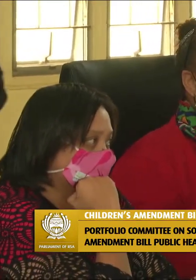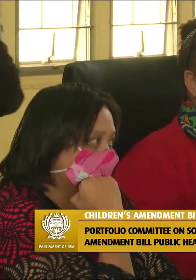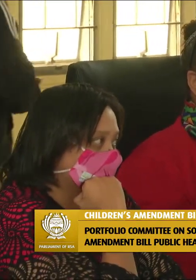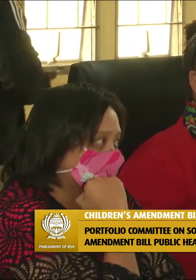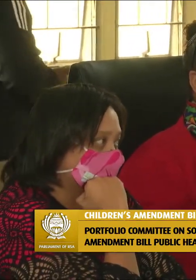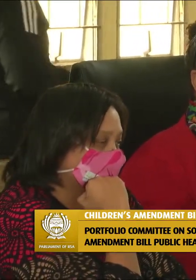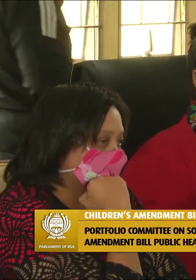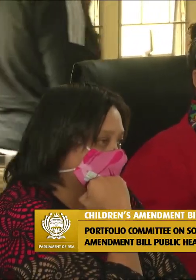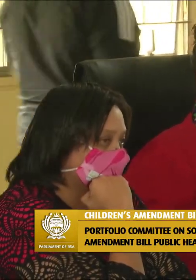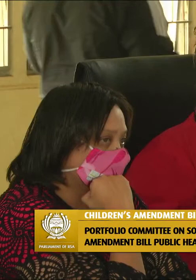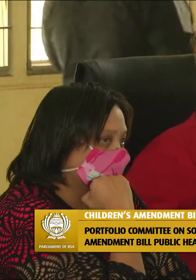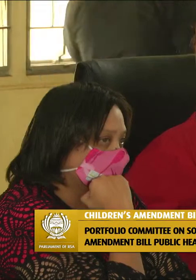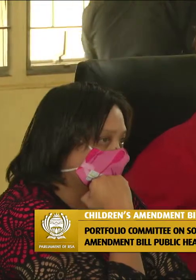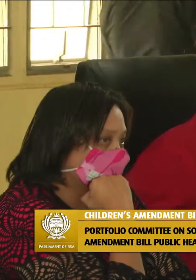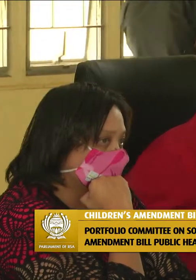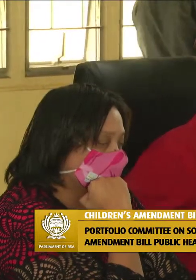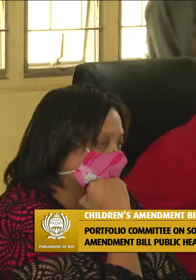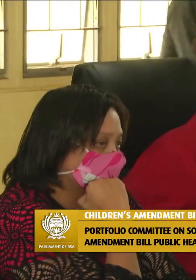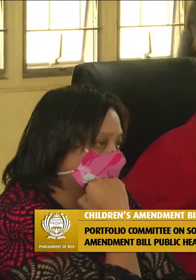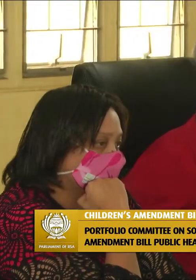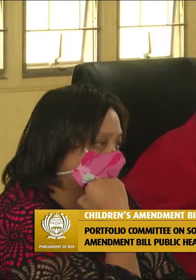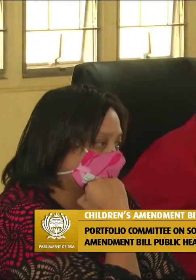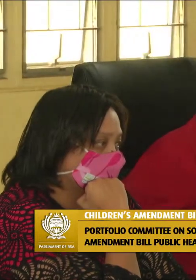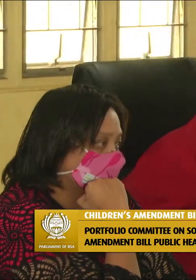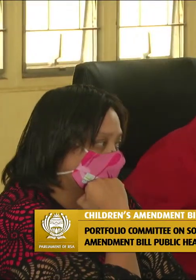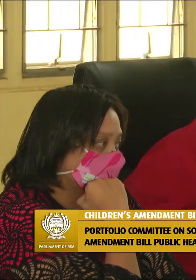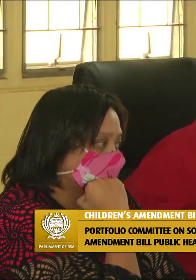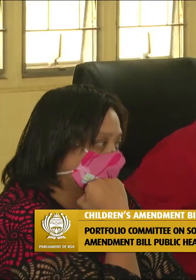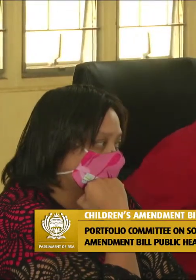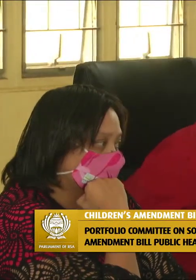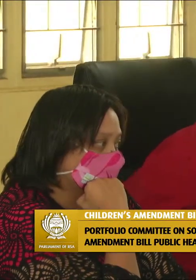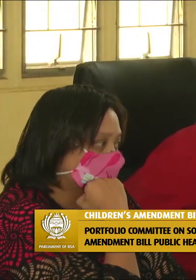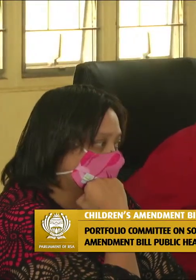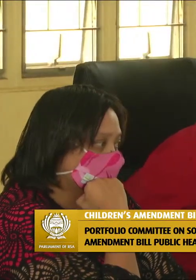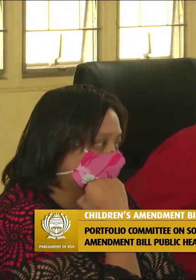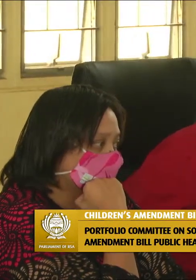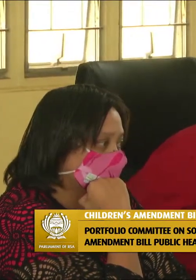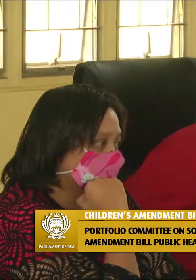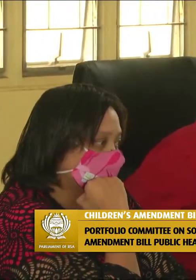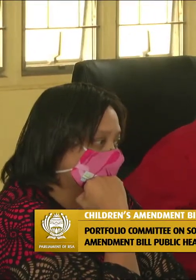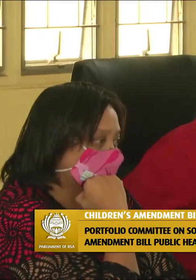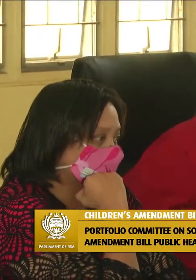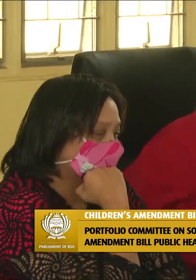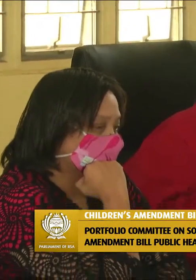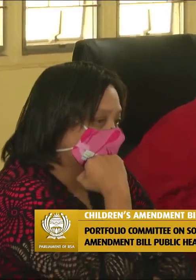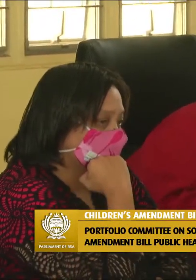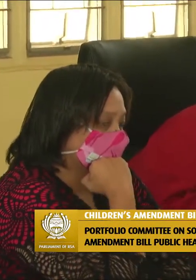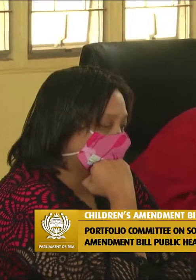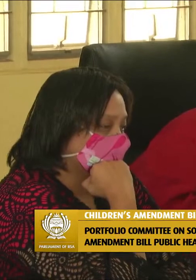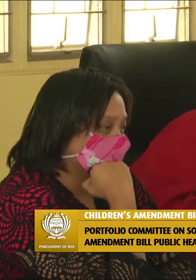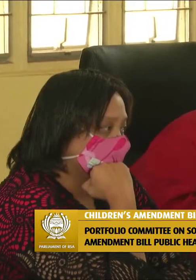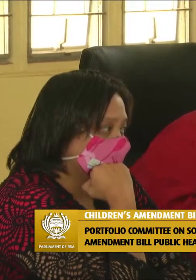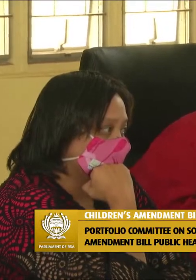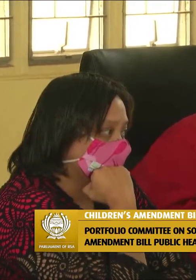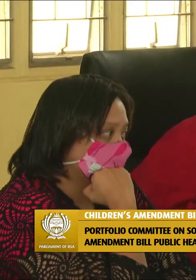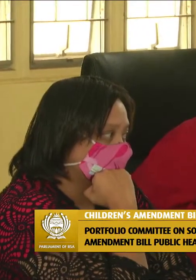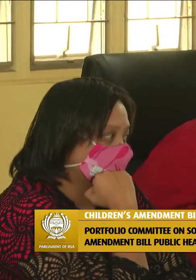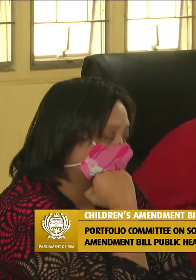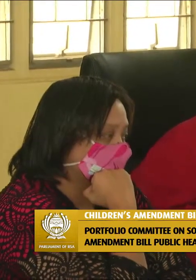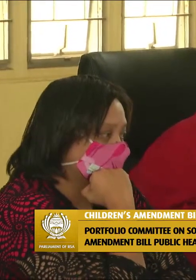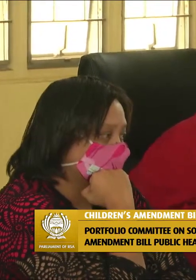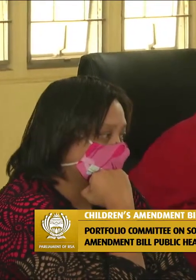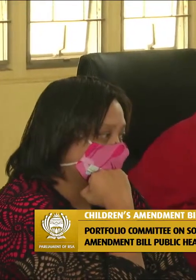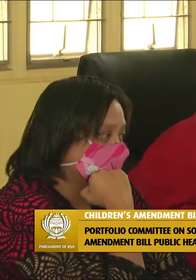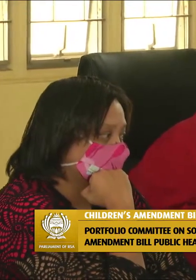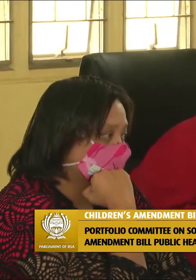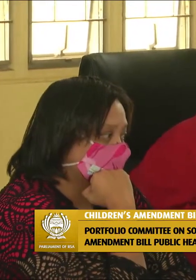a child. And I was Izolo- saying to myself, what about this, Izolo- father's right? Izolo Because nje- when will this father ever see